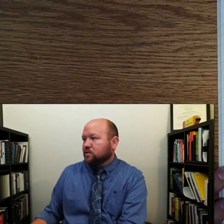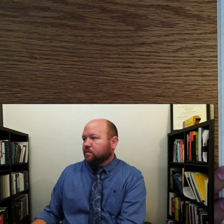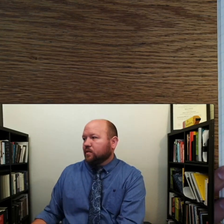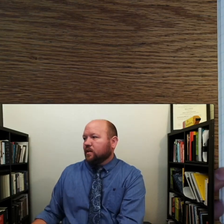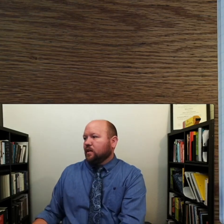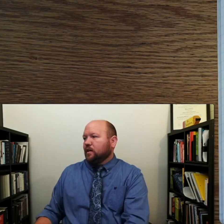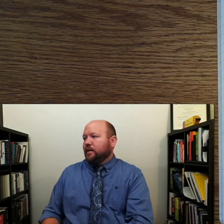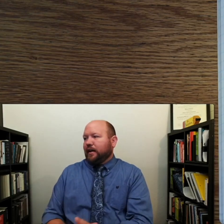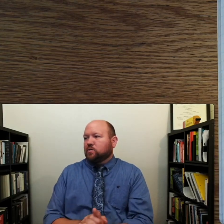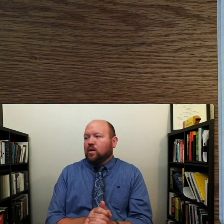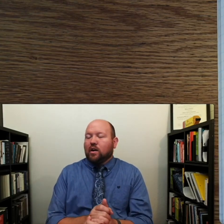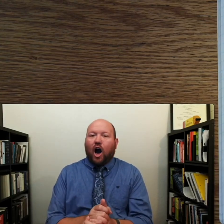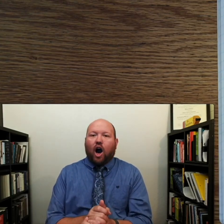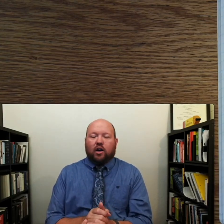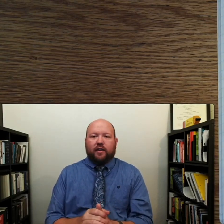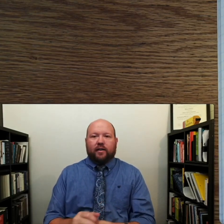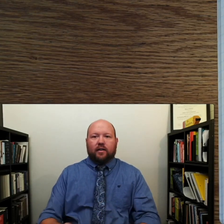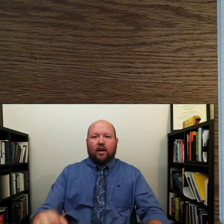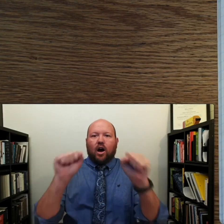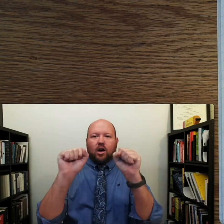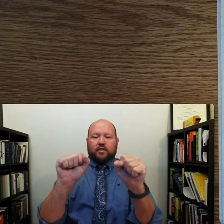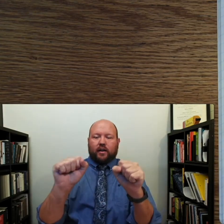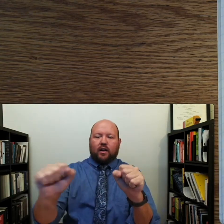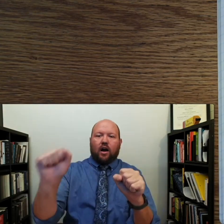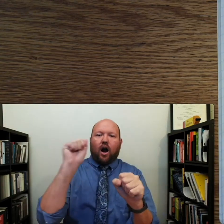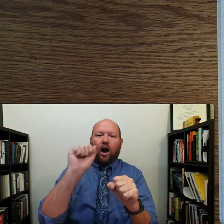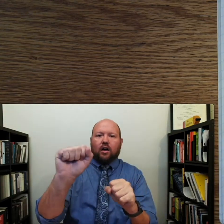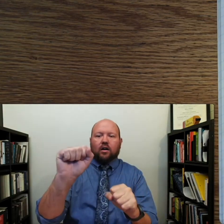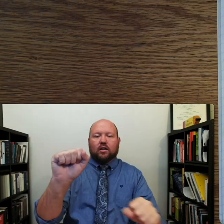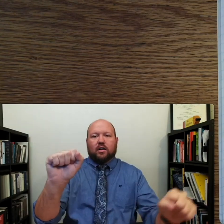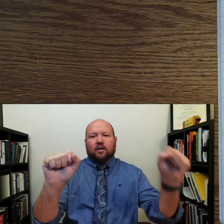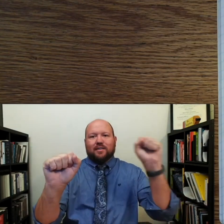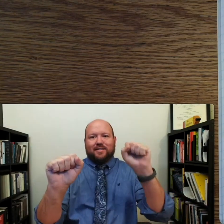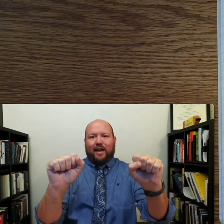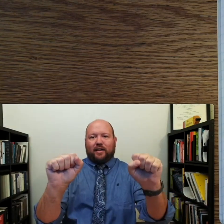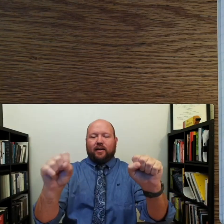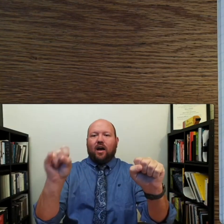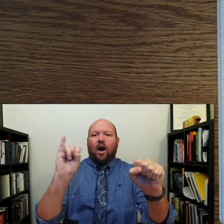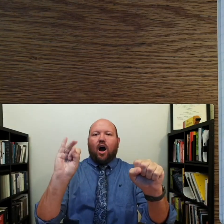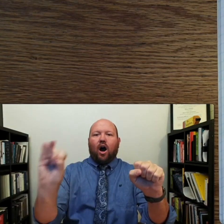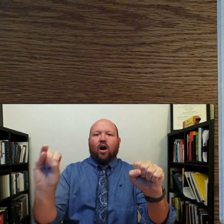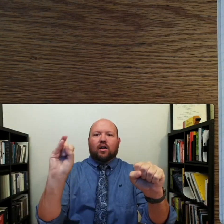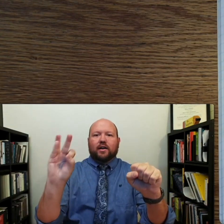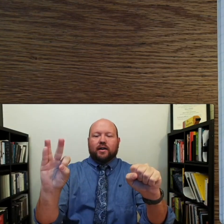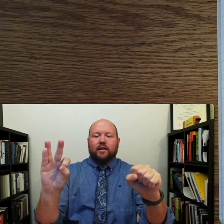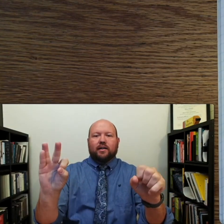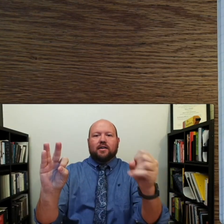Ancestors. Next word, arctic. Arctic. Arctic.